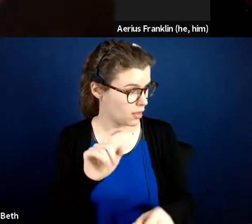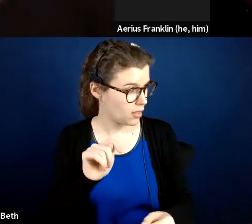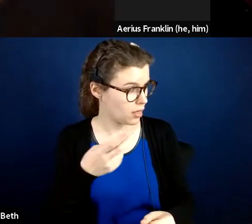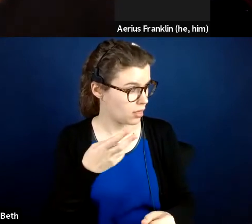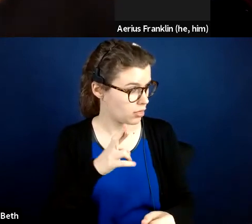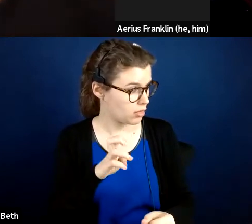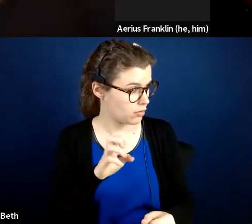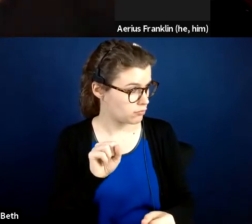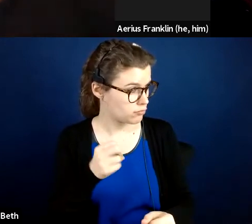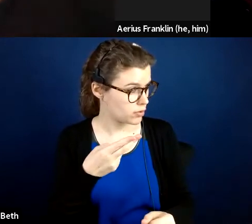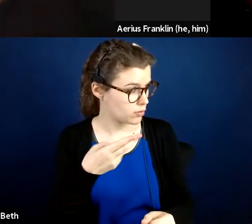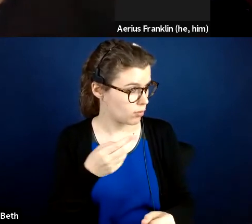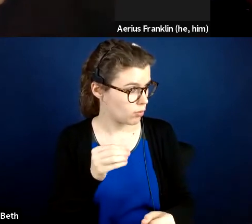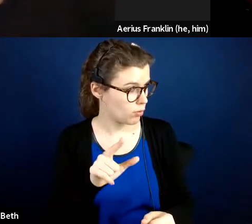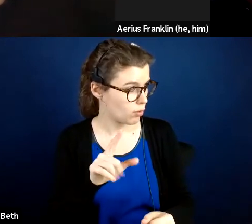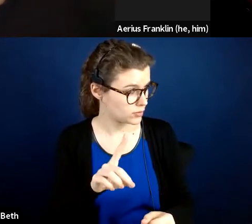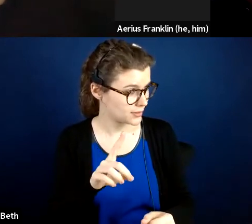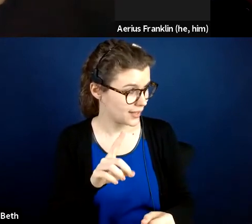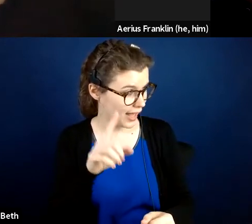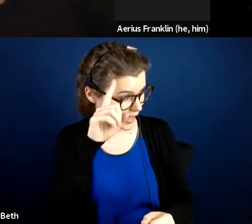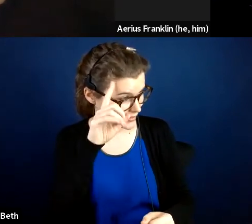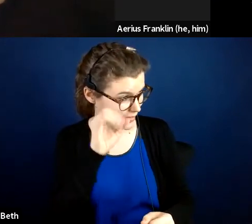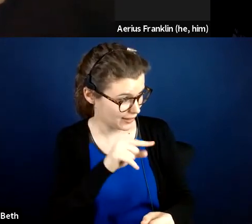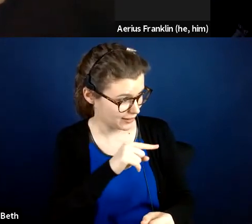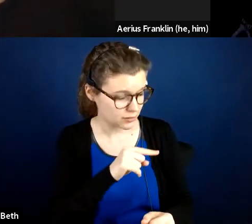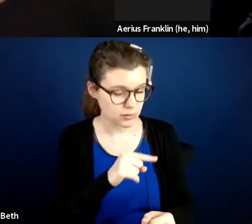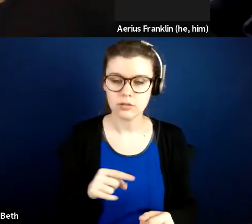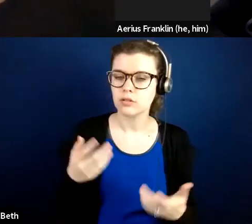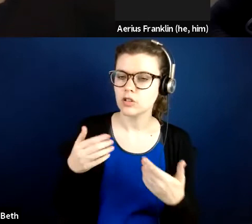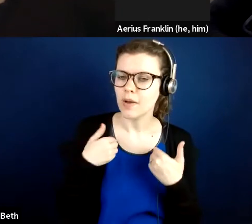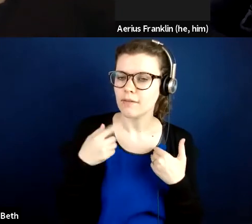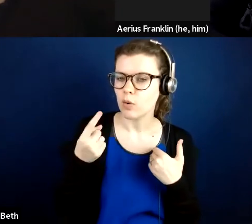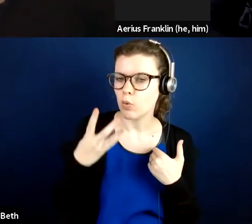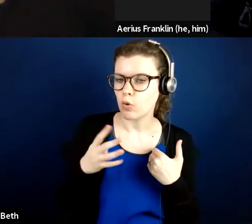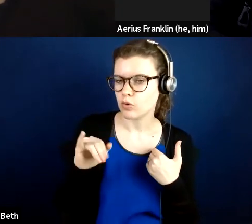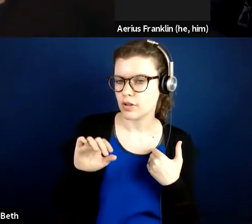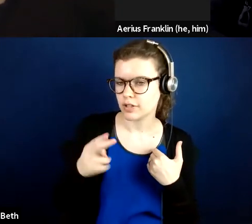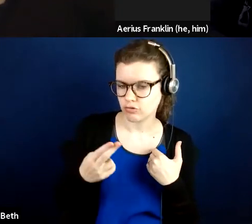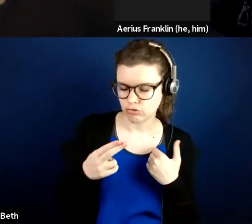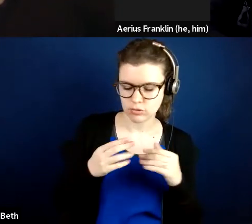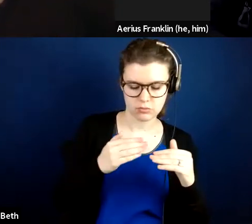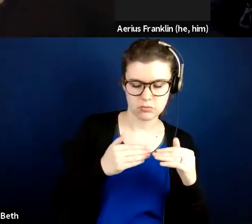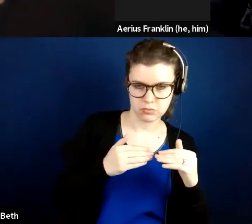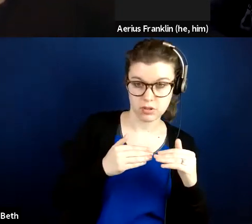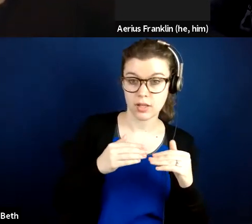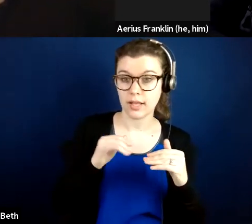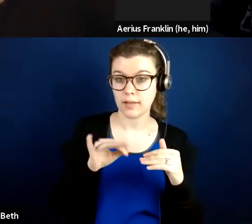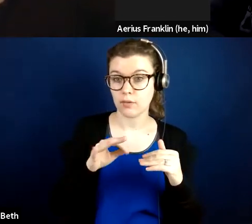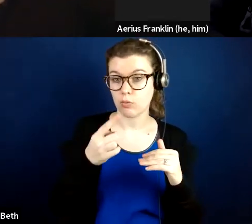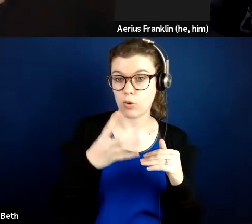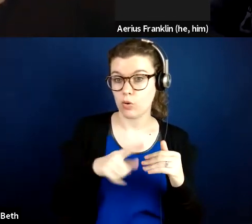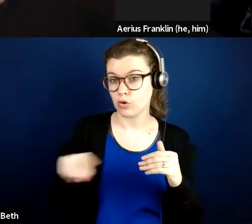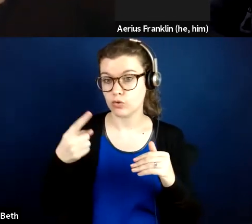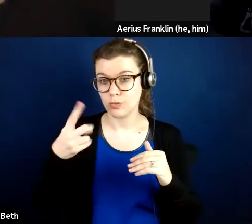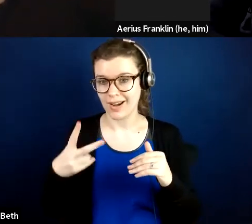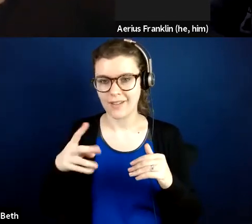Well, you can have 1/4 of an inch, and then between 1/4 of an inch and ½ an inch, it has to be beveled.